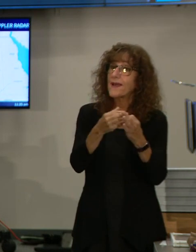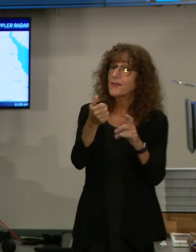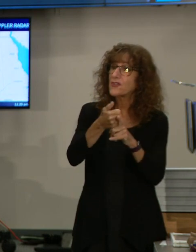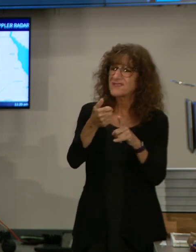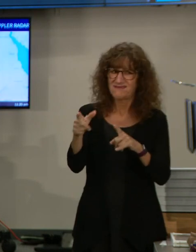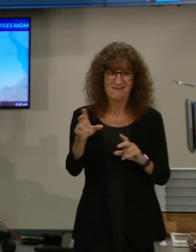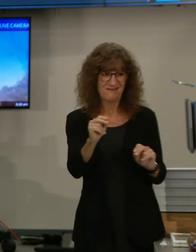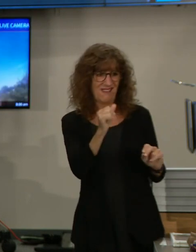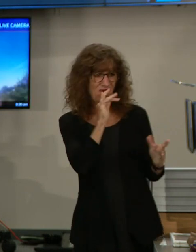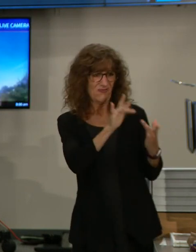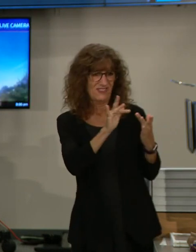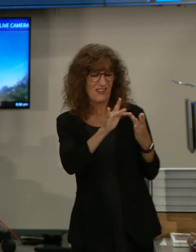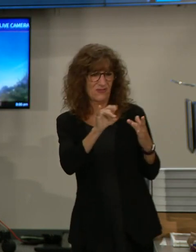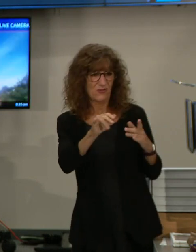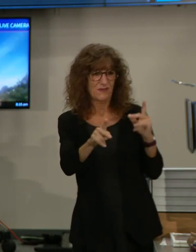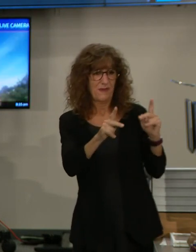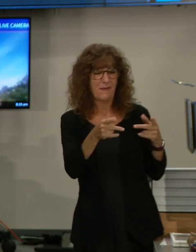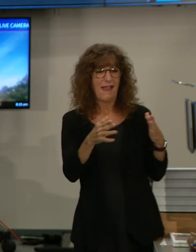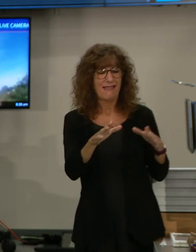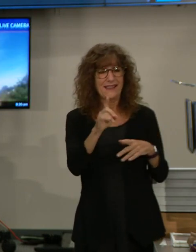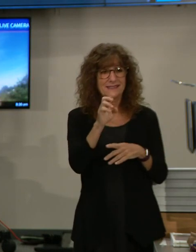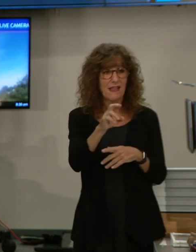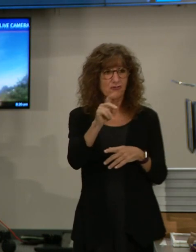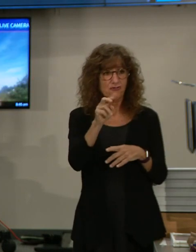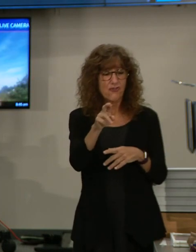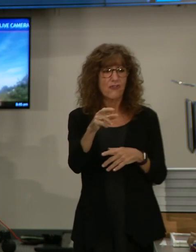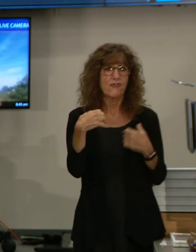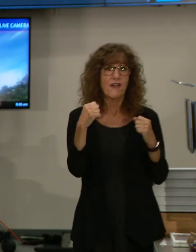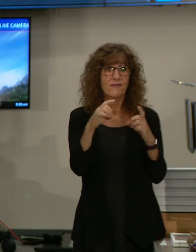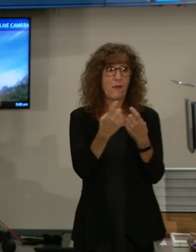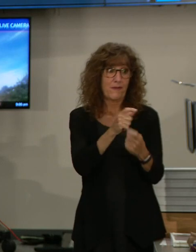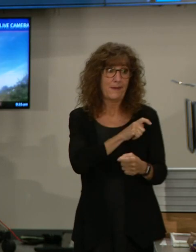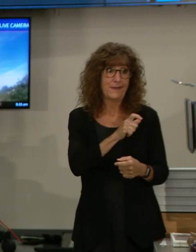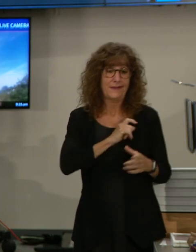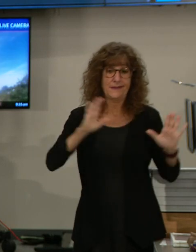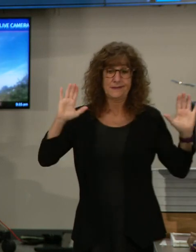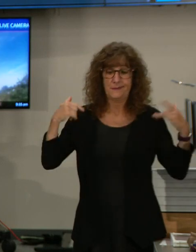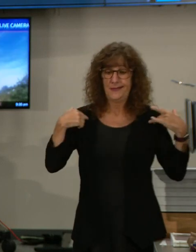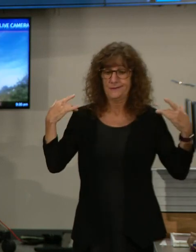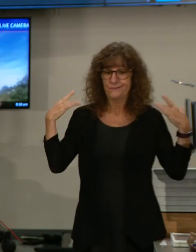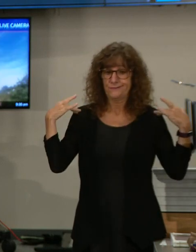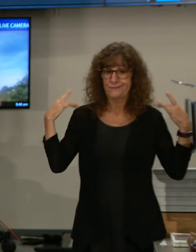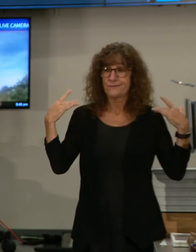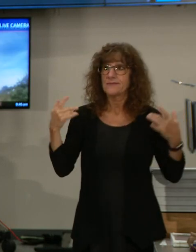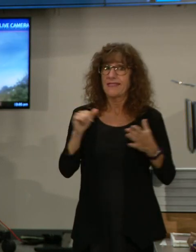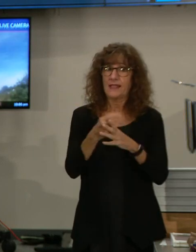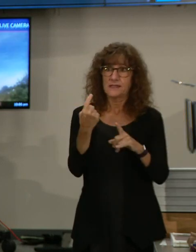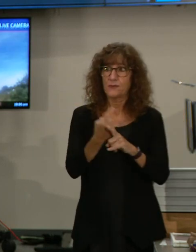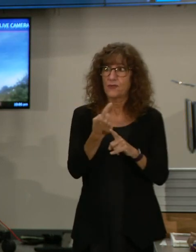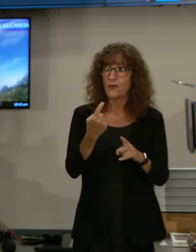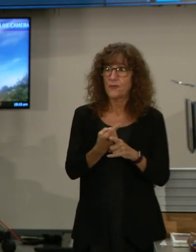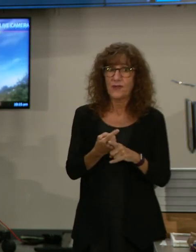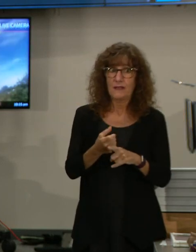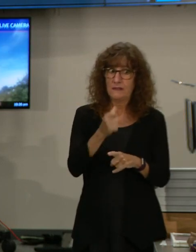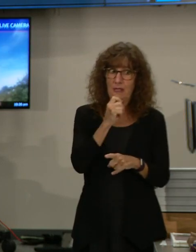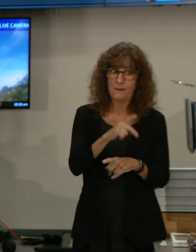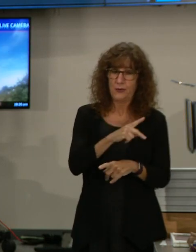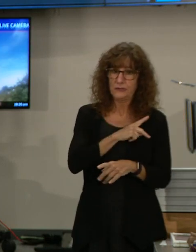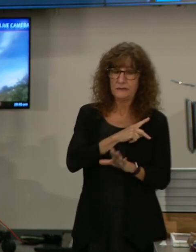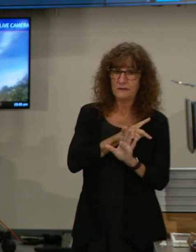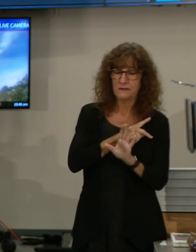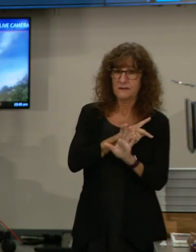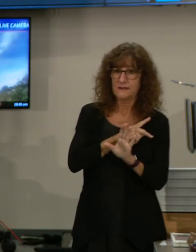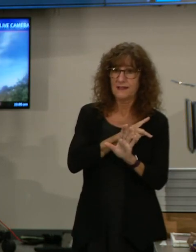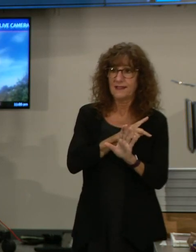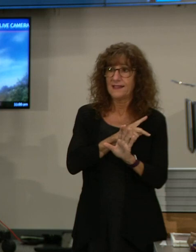don't reach out to any of these businesses. I let Dr. Carter, the health department, and the police enforce. That's where it's appropriate. No, this is not personal. This